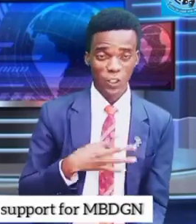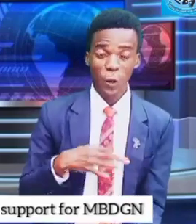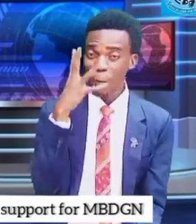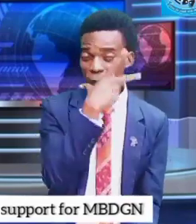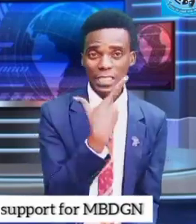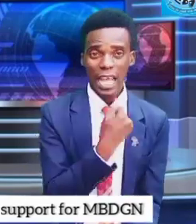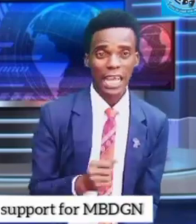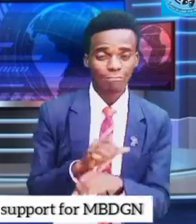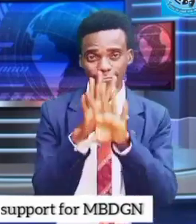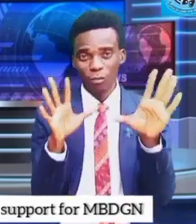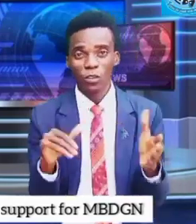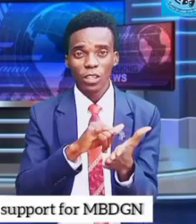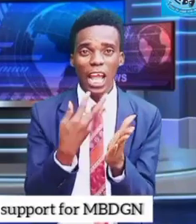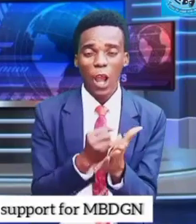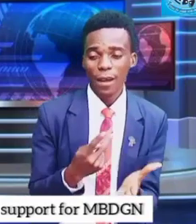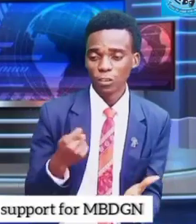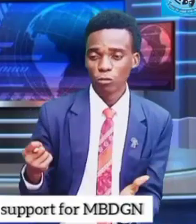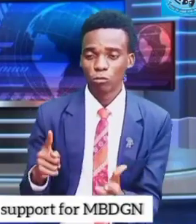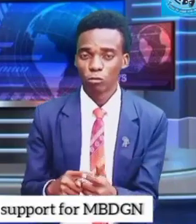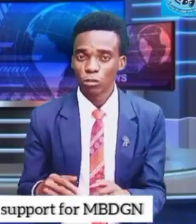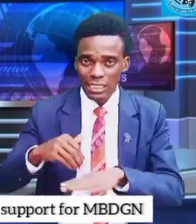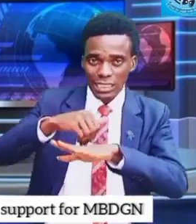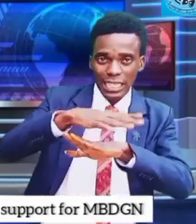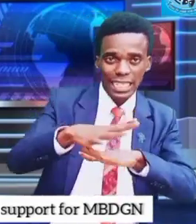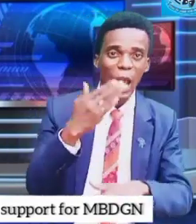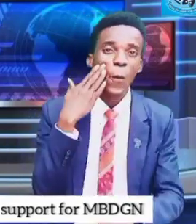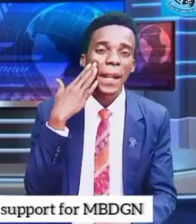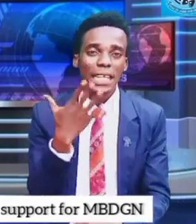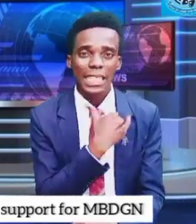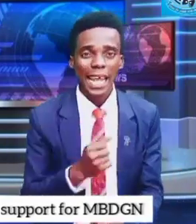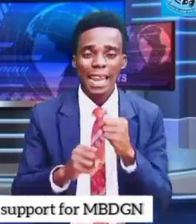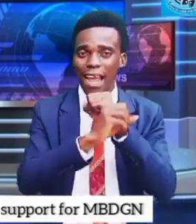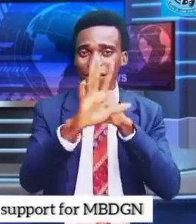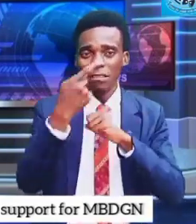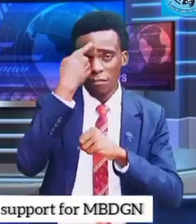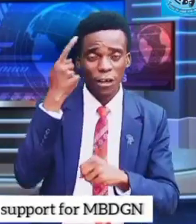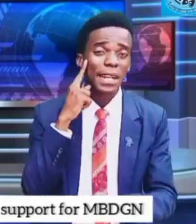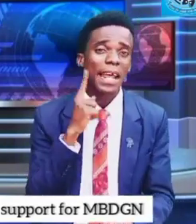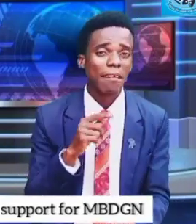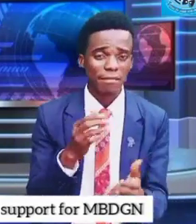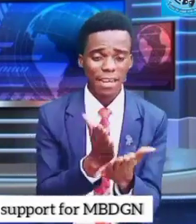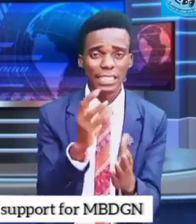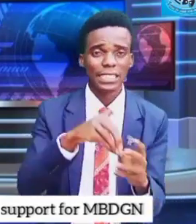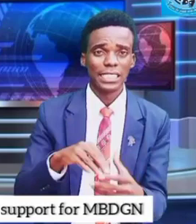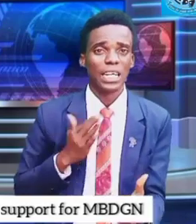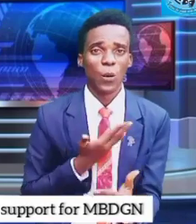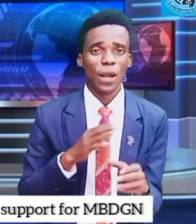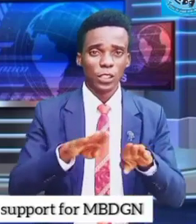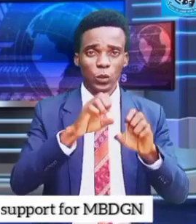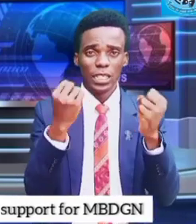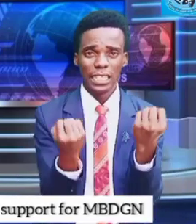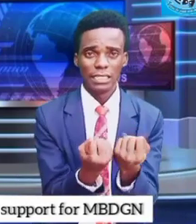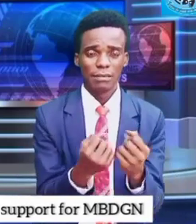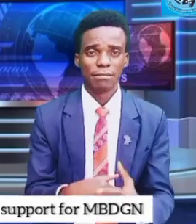our tools to drive awareness and advocate for deaf rights in our society.